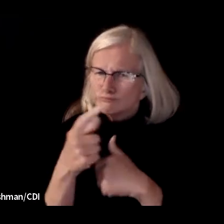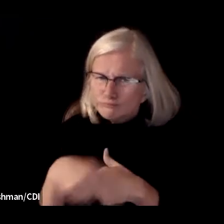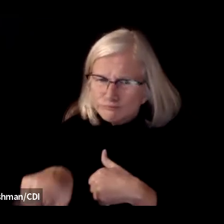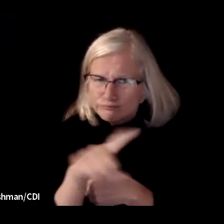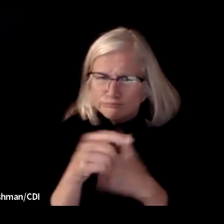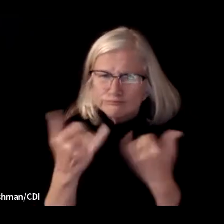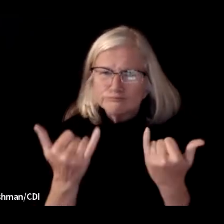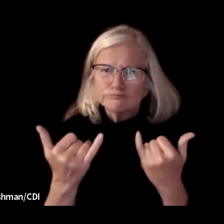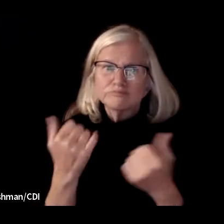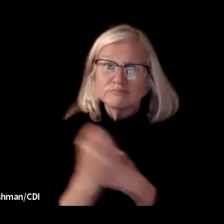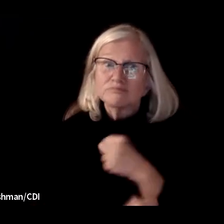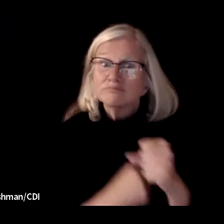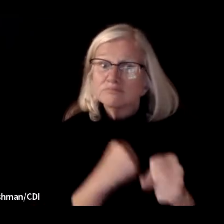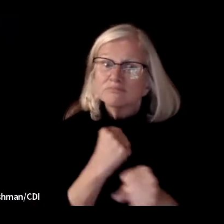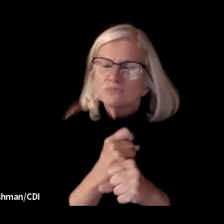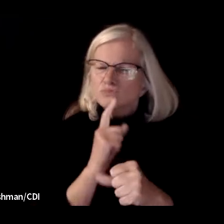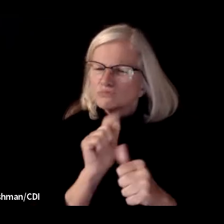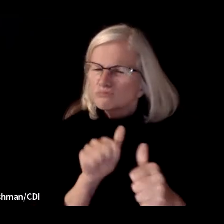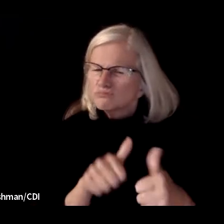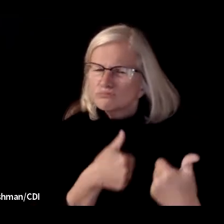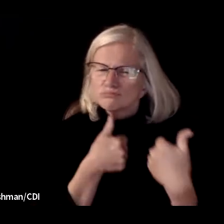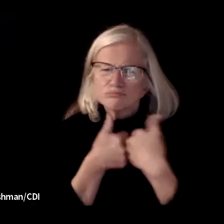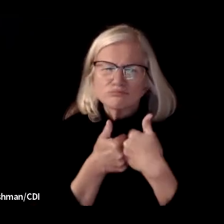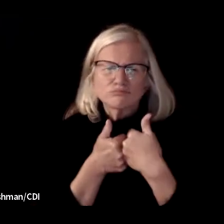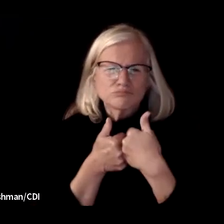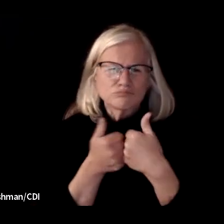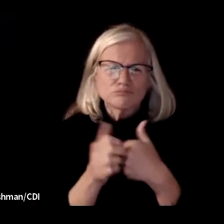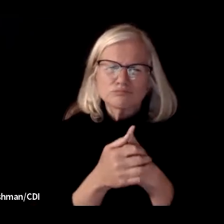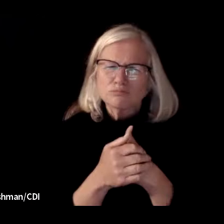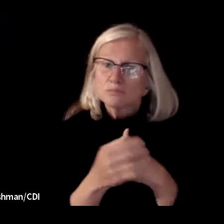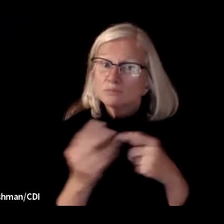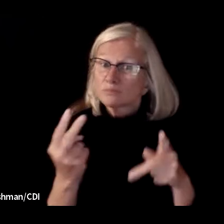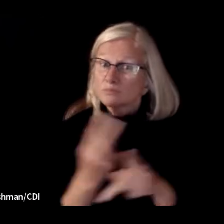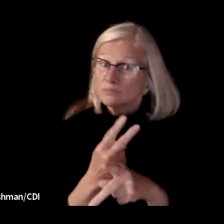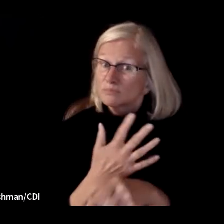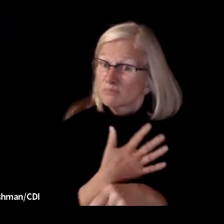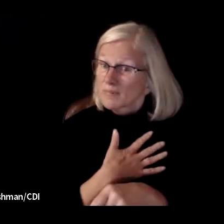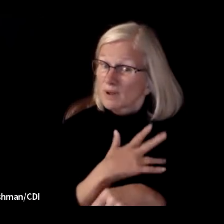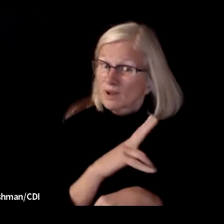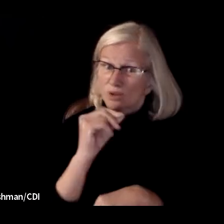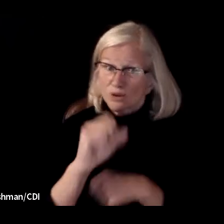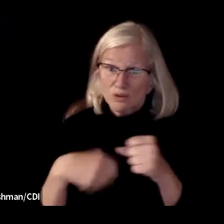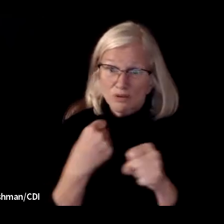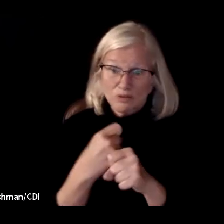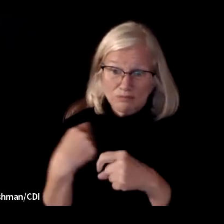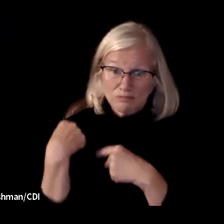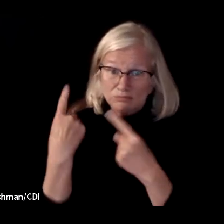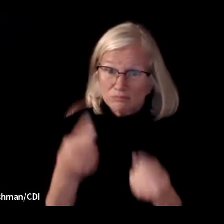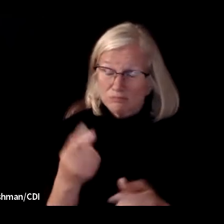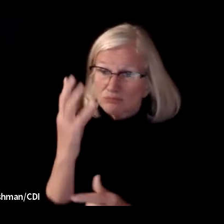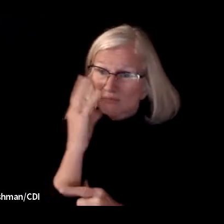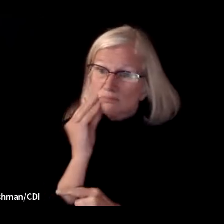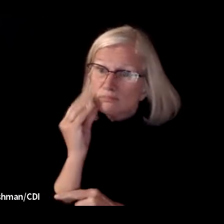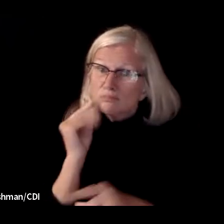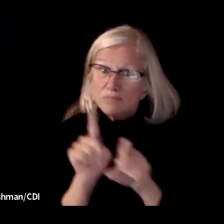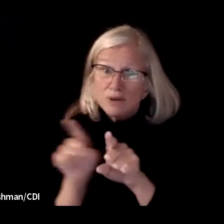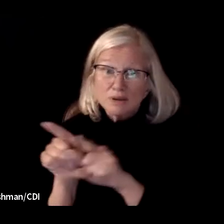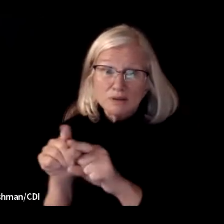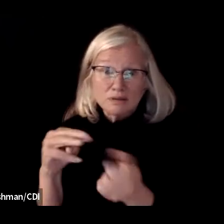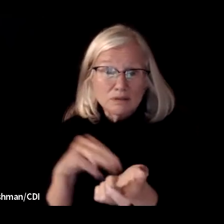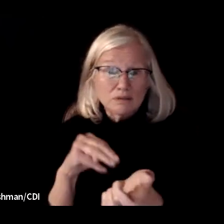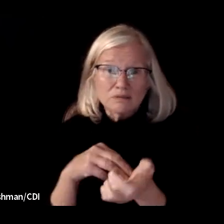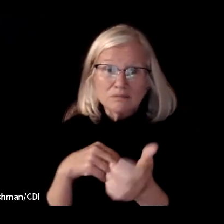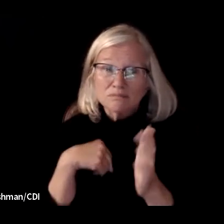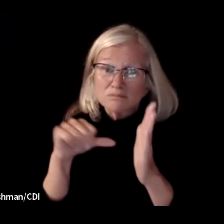I think it's probably the most challenging year I've experienced in my 30 plus years in healthcare. And I would just reiterate some of the things the Commissioner always said.